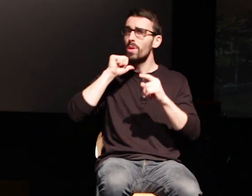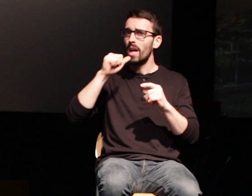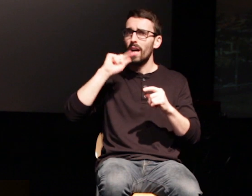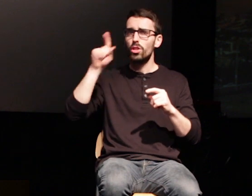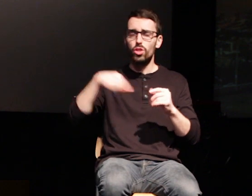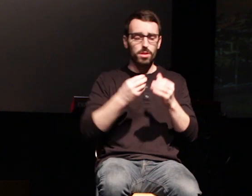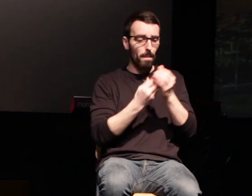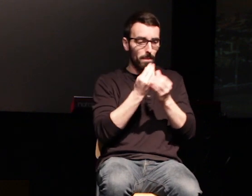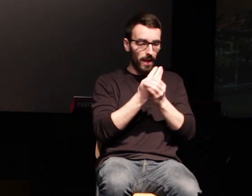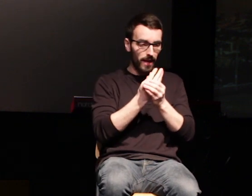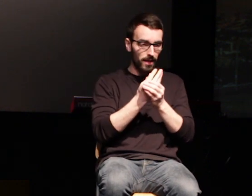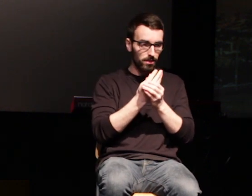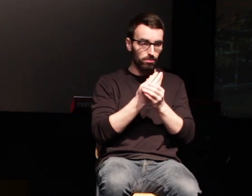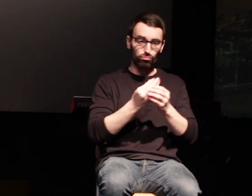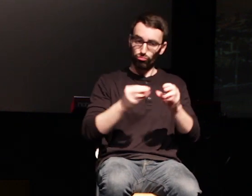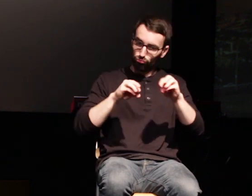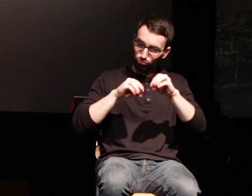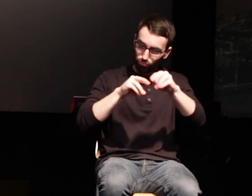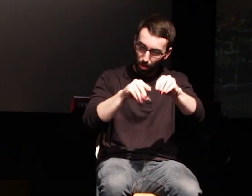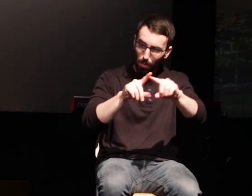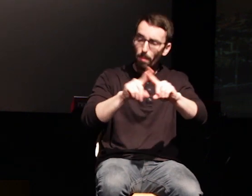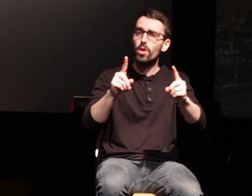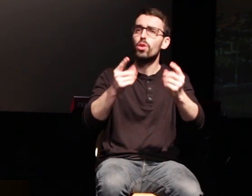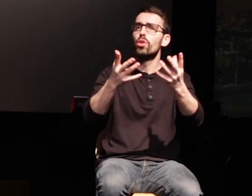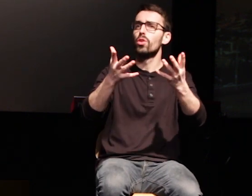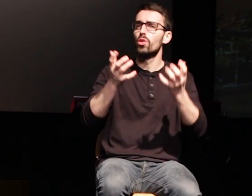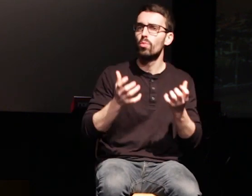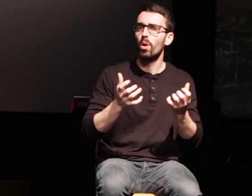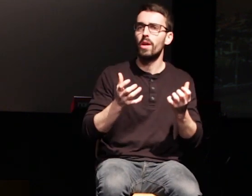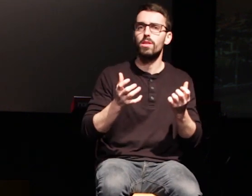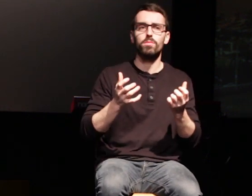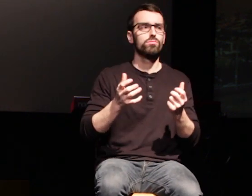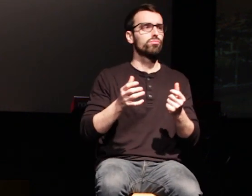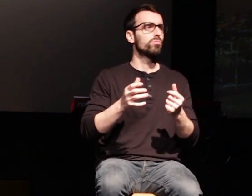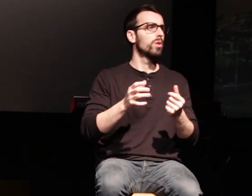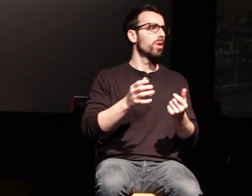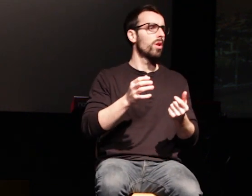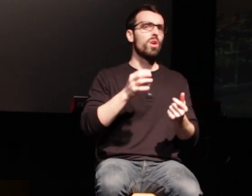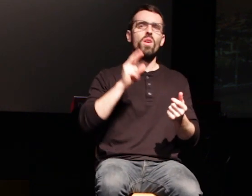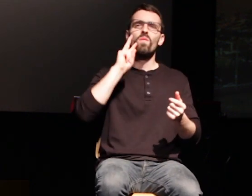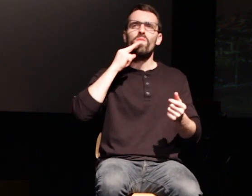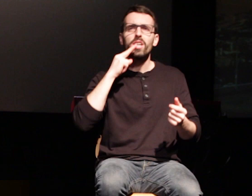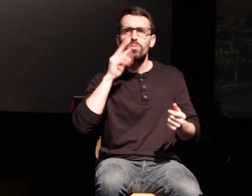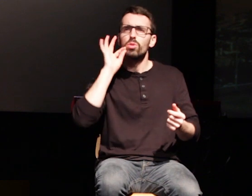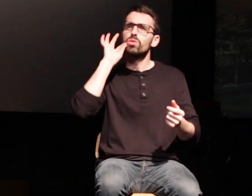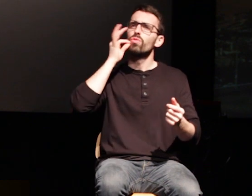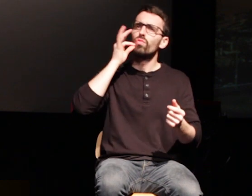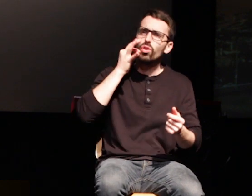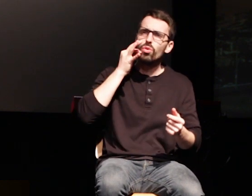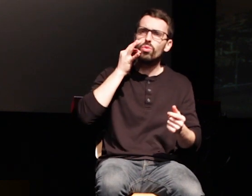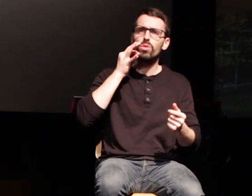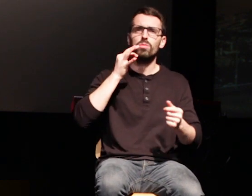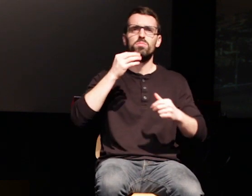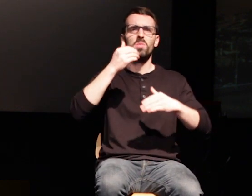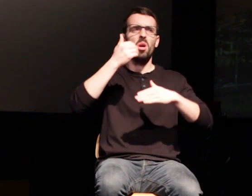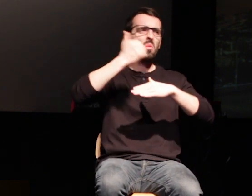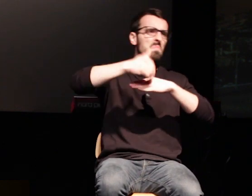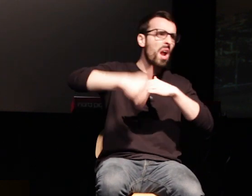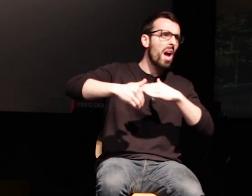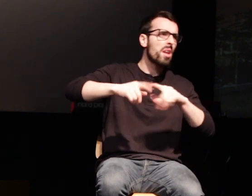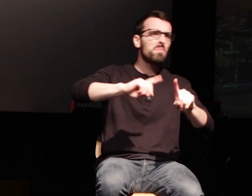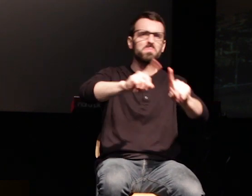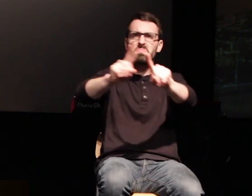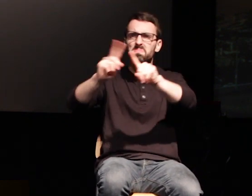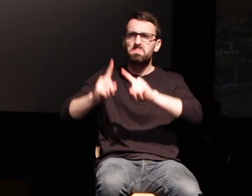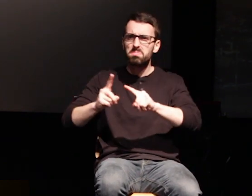seeds that bear fruit, a harvest. So the goal of a farmer is to yield a harvest. Here's what Jesus says,